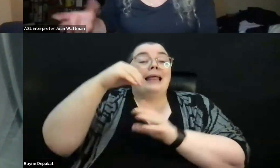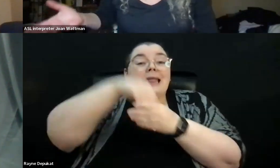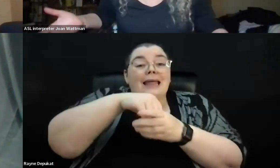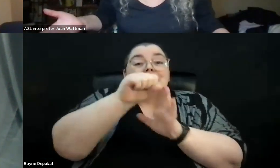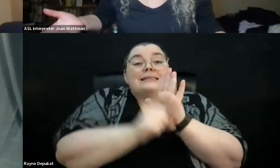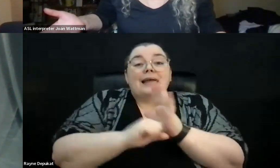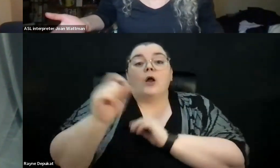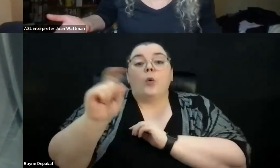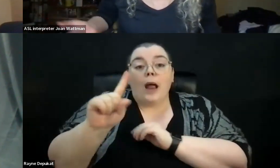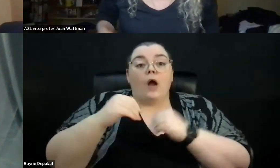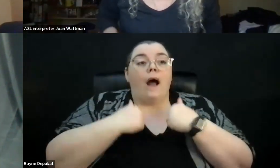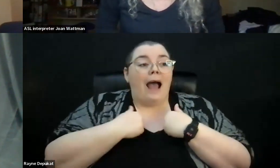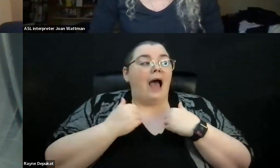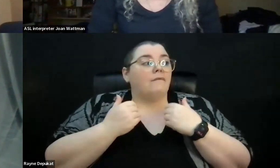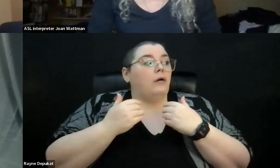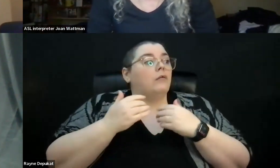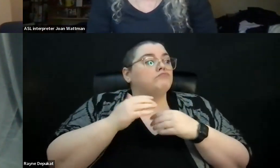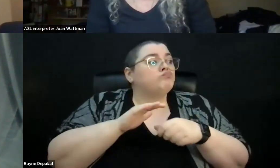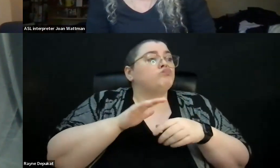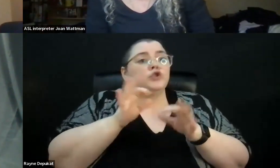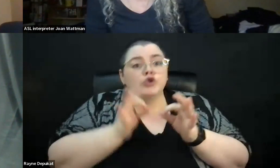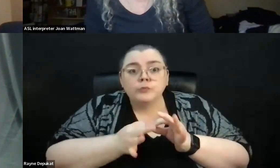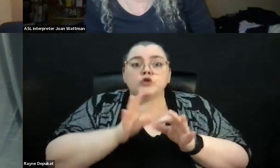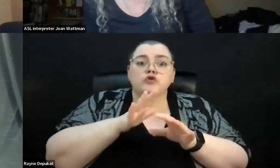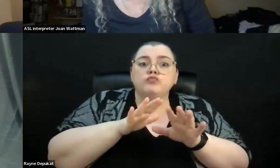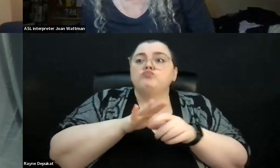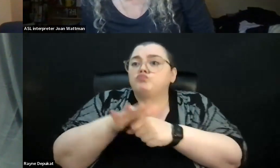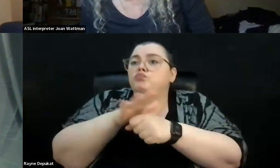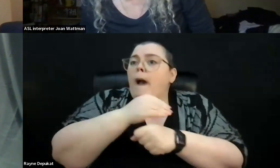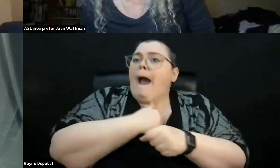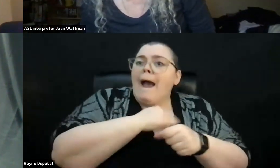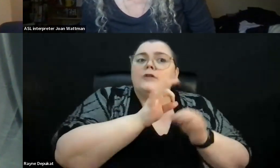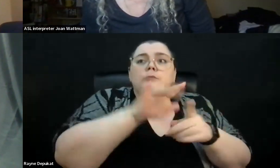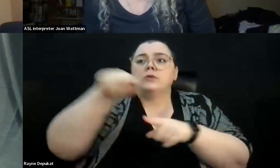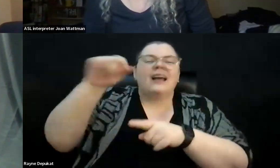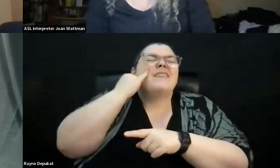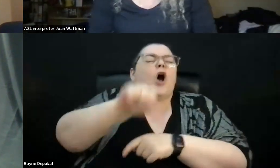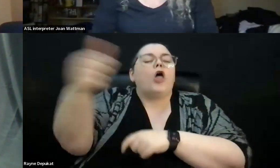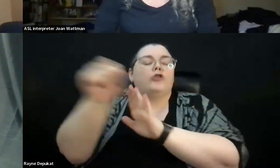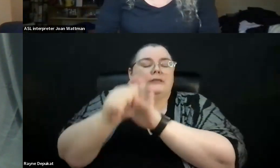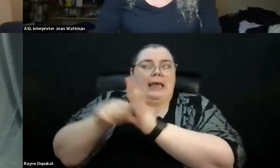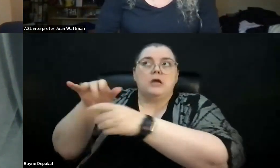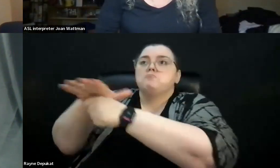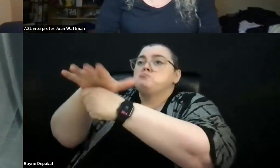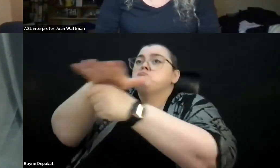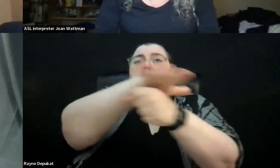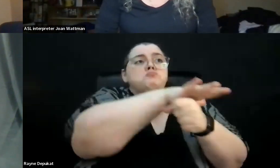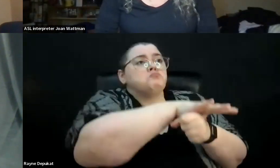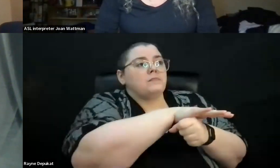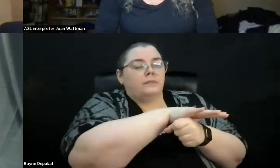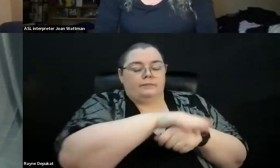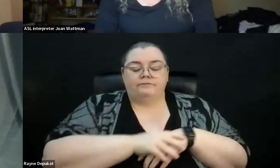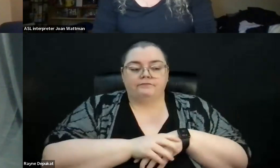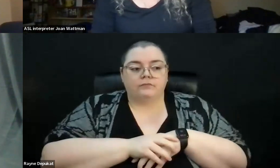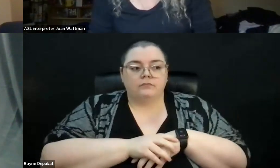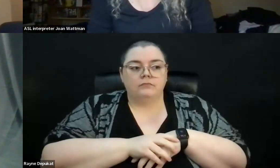be an amount of money where if we had plenty of interpreters, like in other